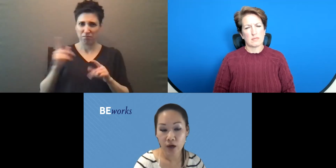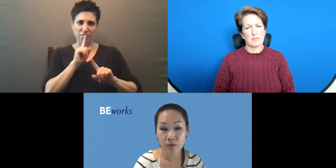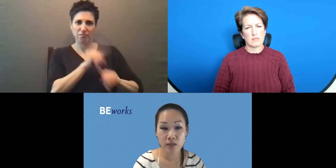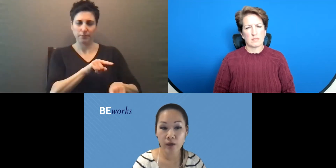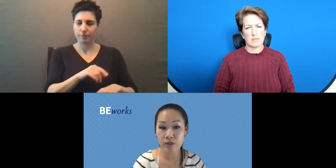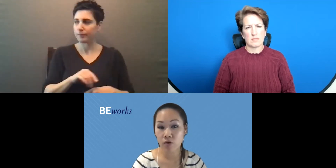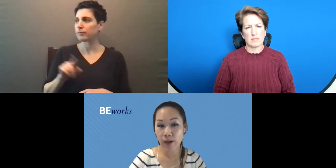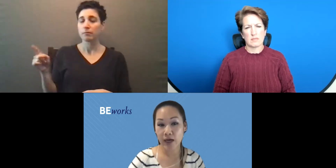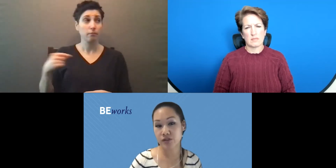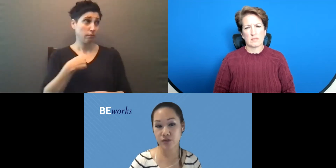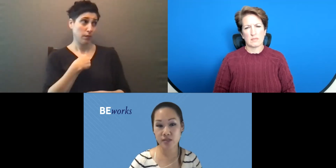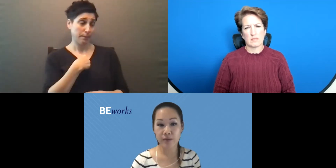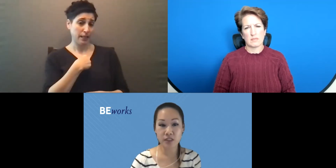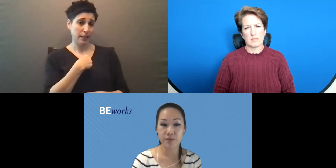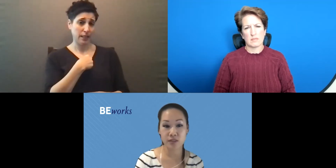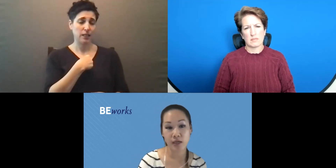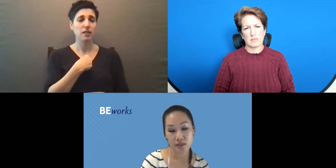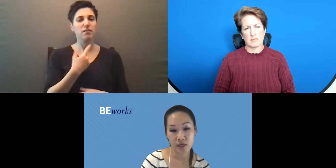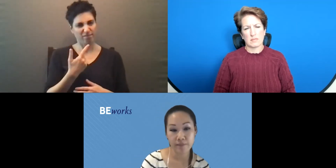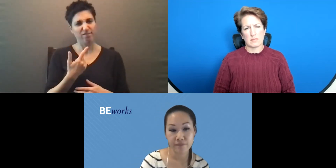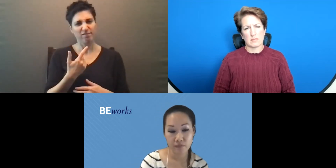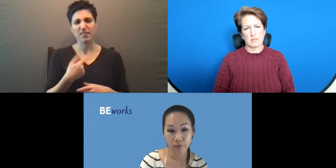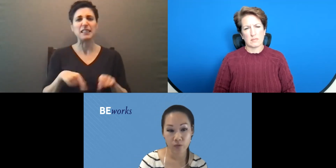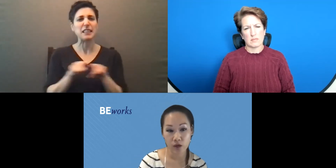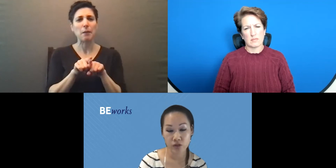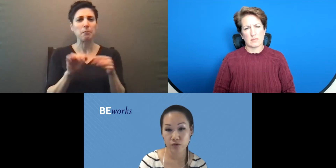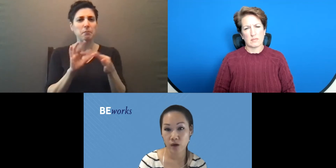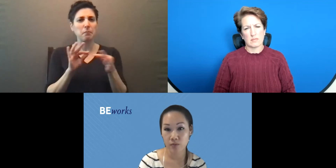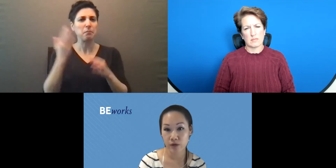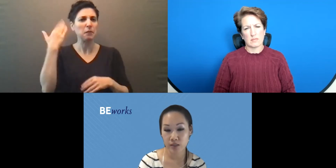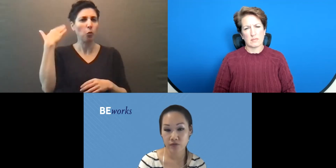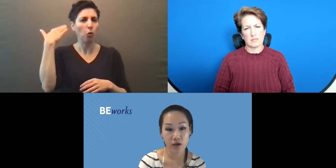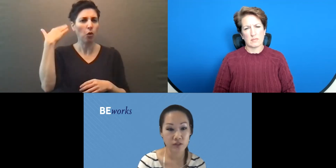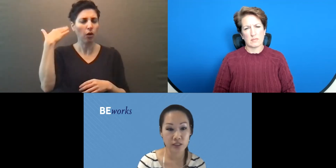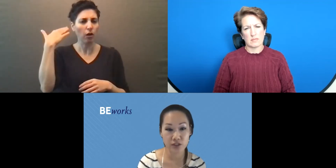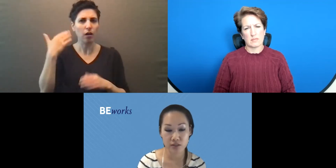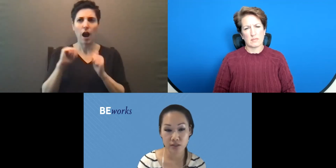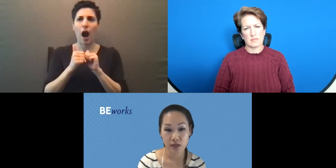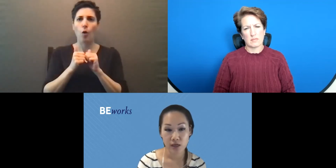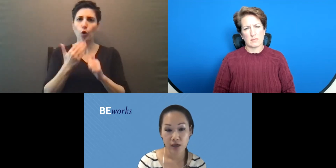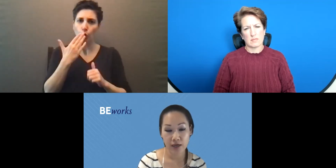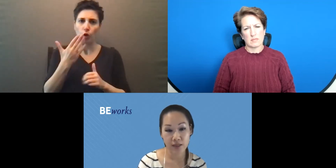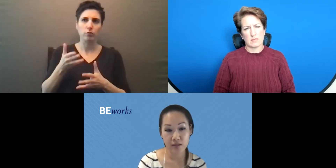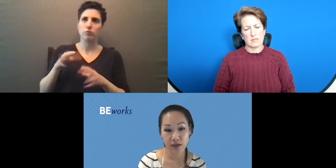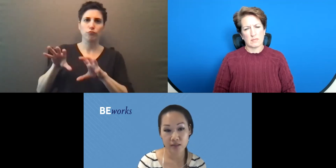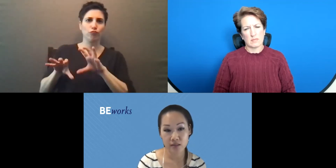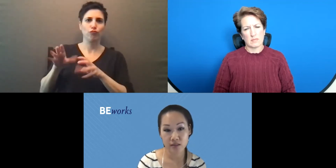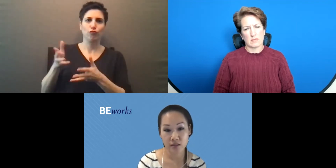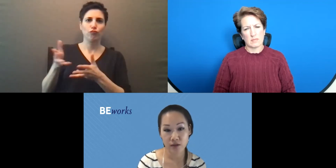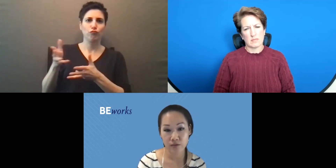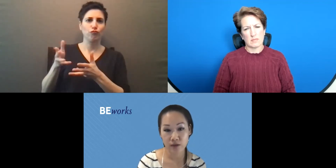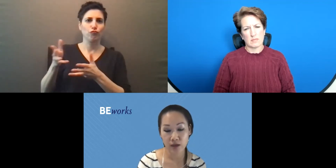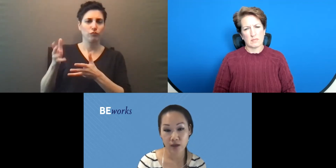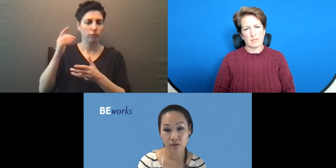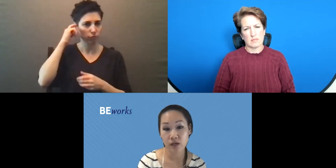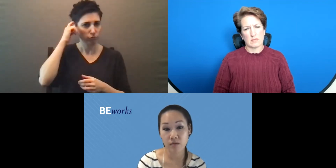know, I would go back to the same tips that that we walked through on productive conversations. I think that, you